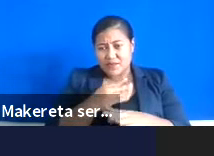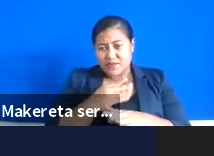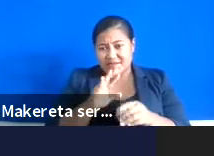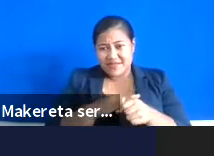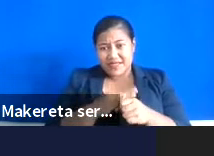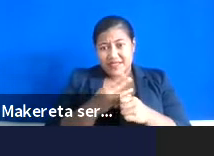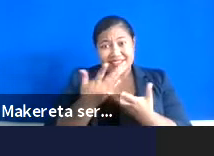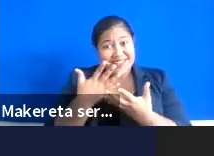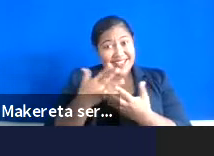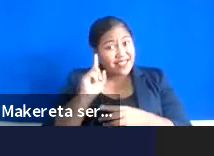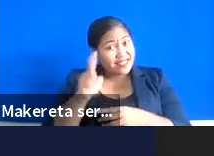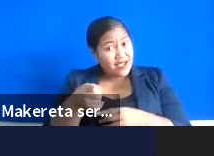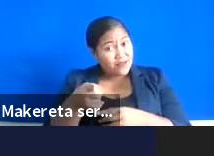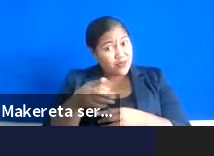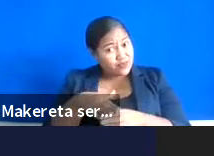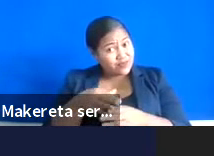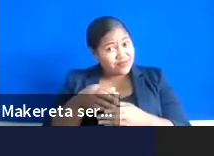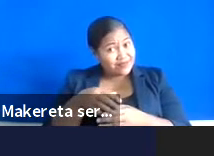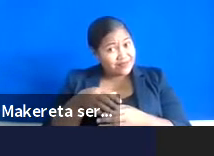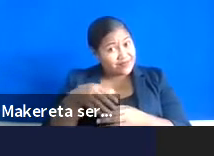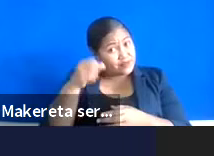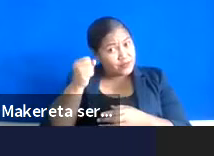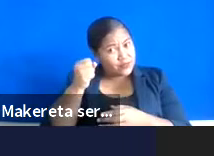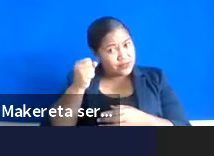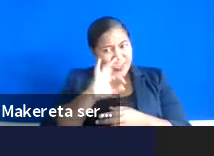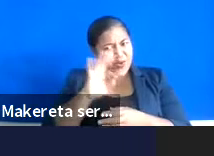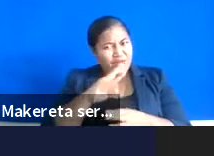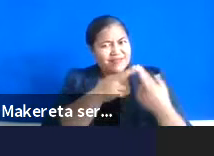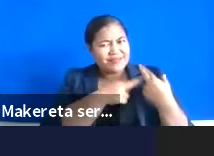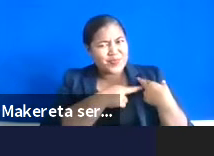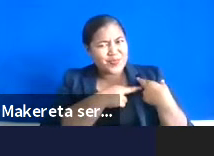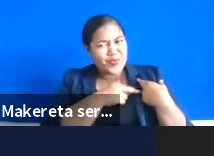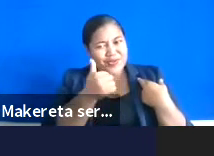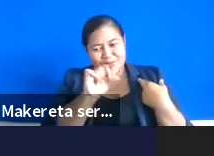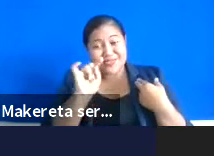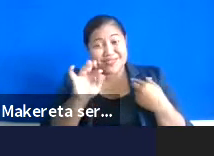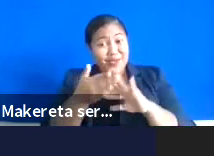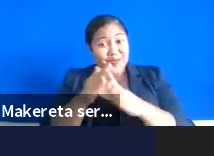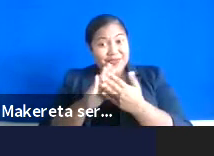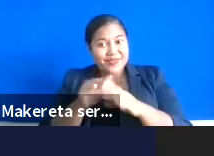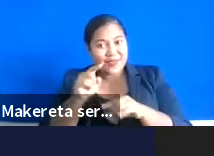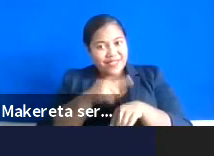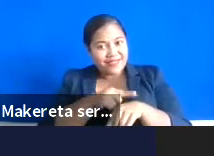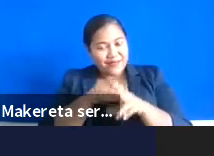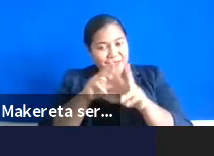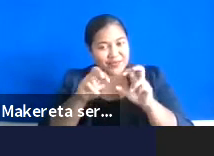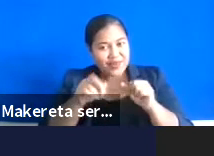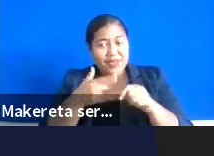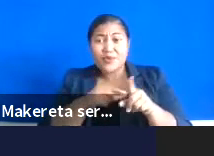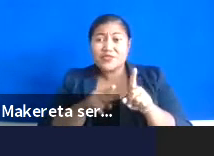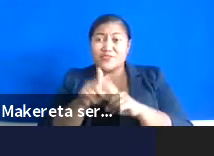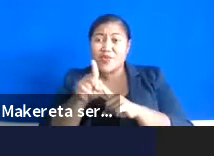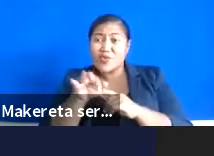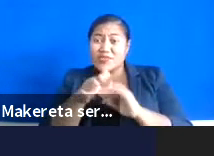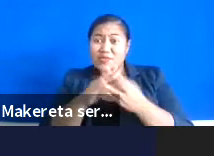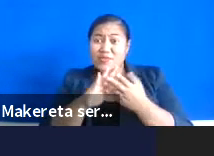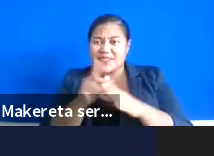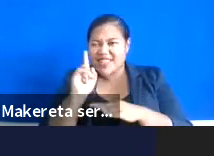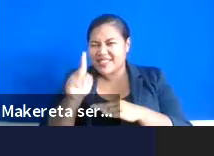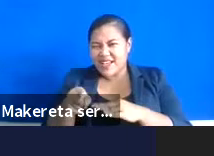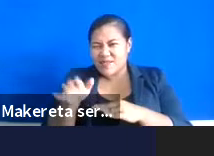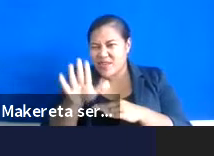was not one of the main responses undertaken by communities um at the time of the surveys in fact most communities with tambu areas they opted